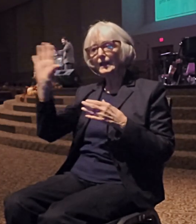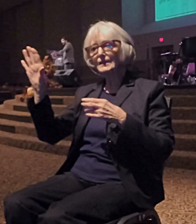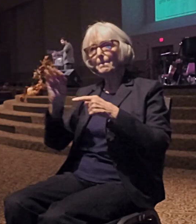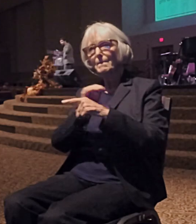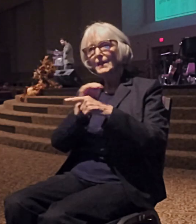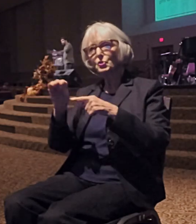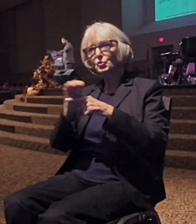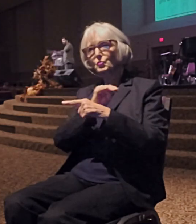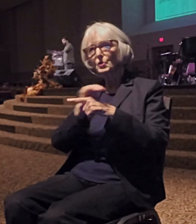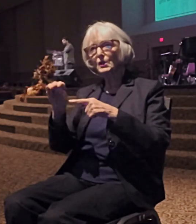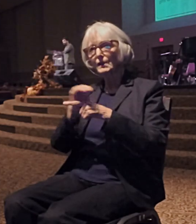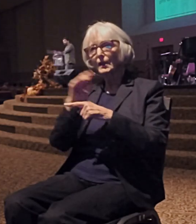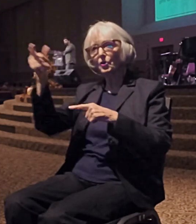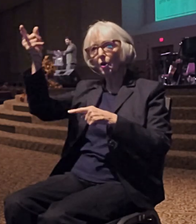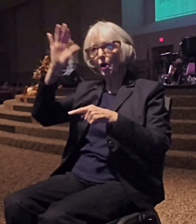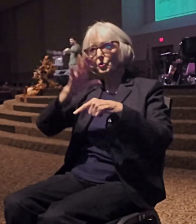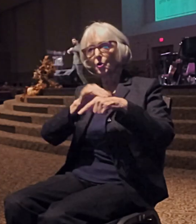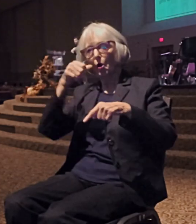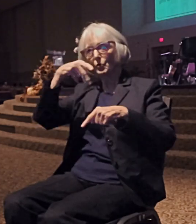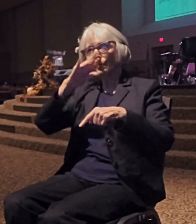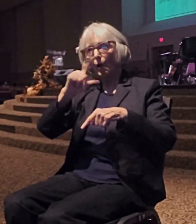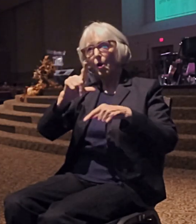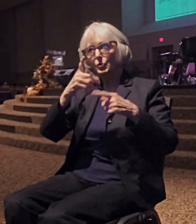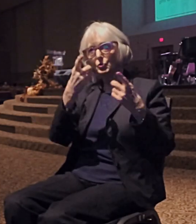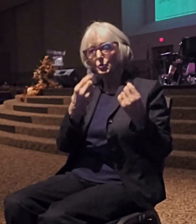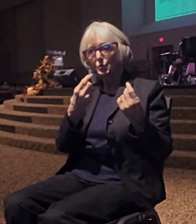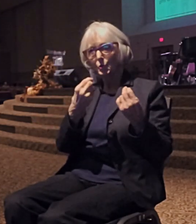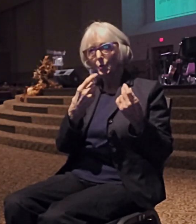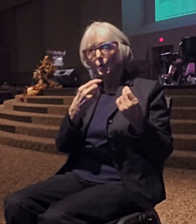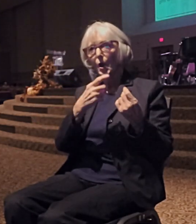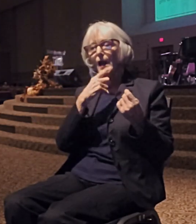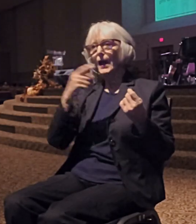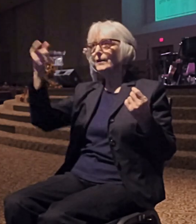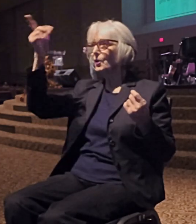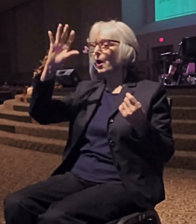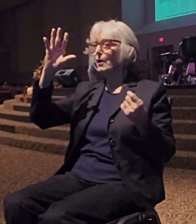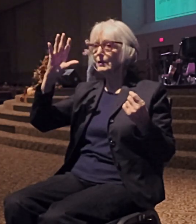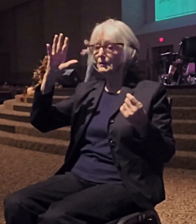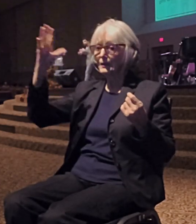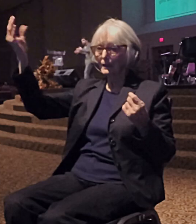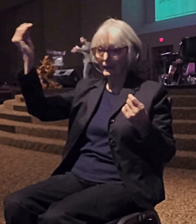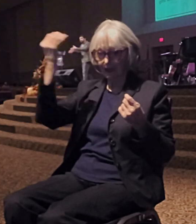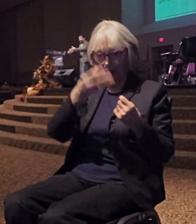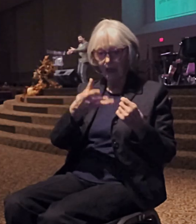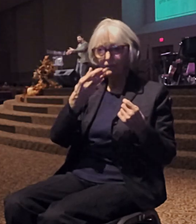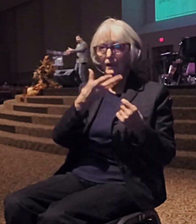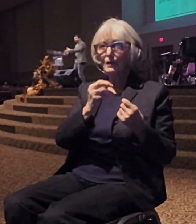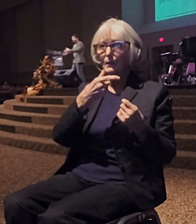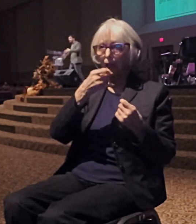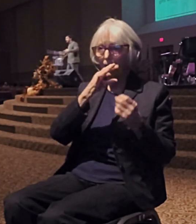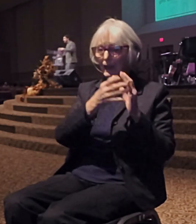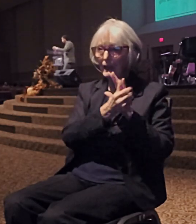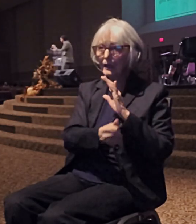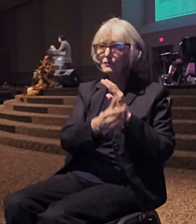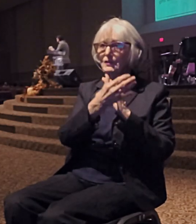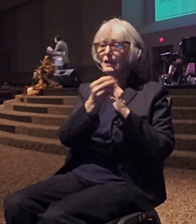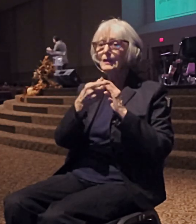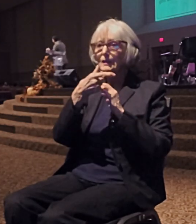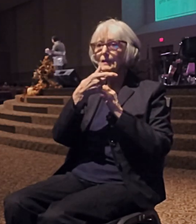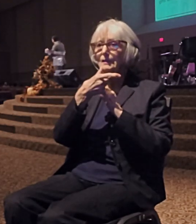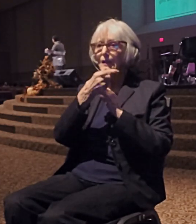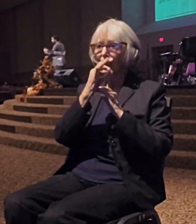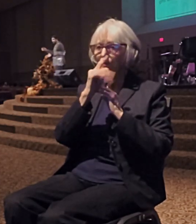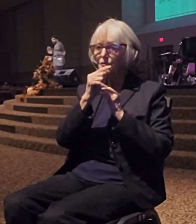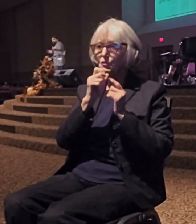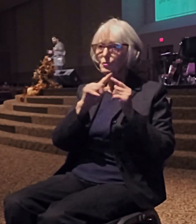God gave him and called him to, and Paul views the gifts and talents that God has given him to do that ministry. He calls it a gift